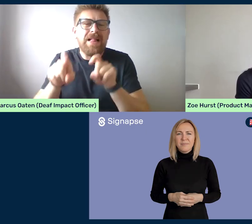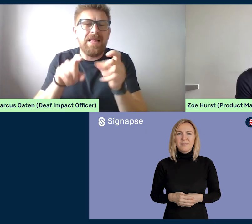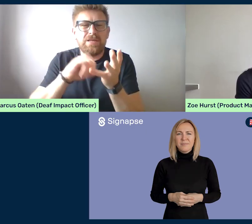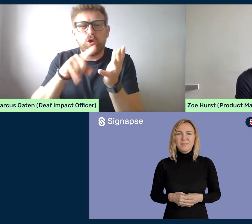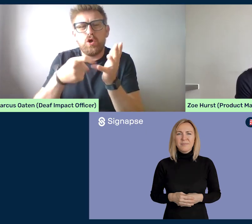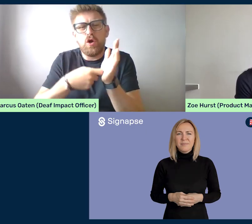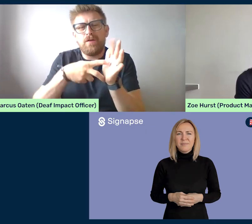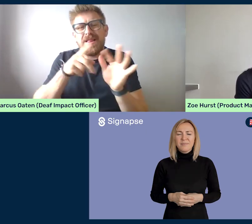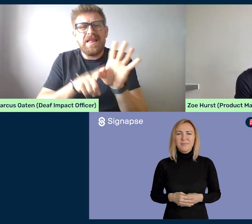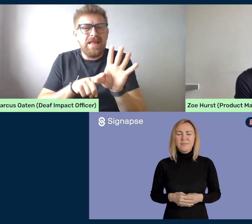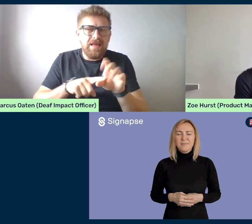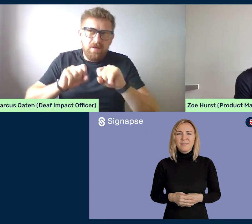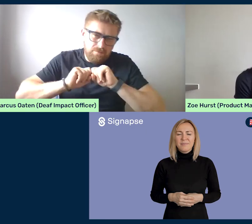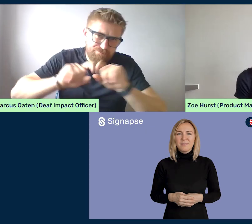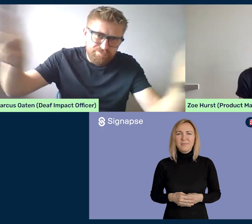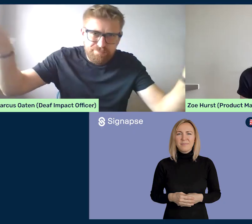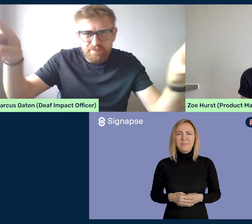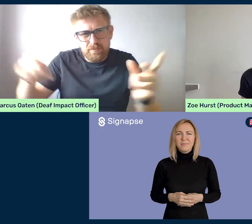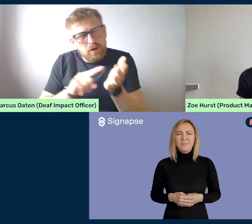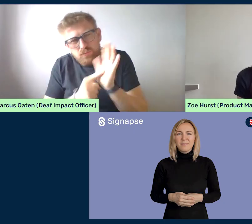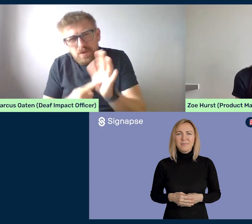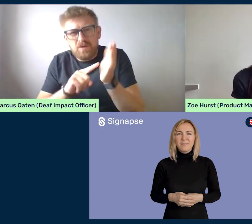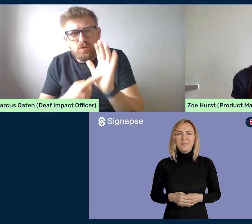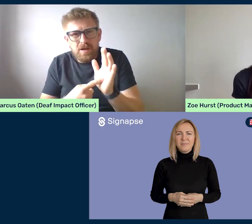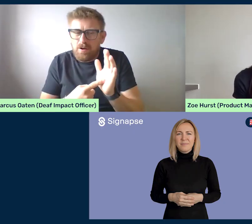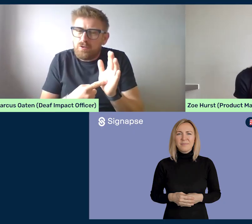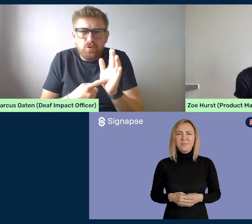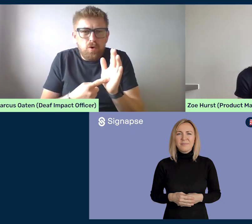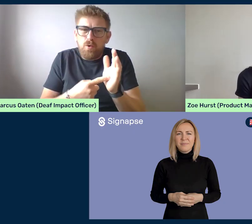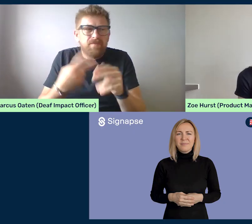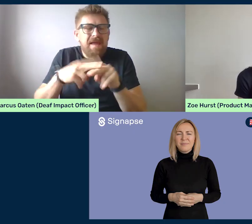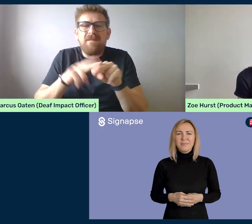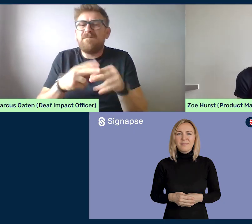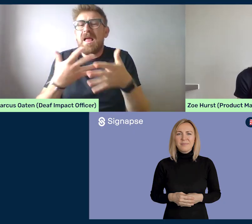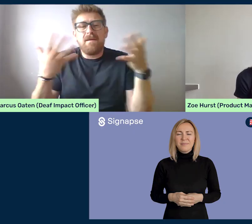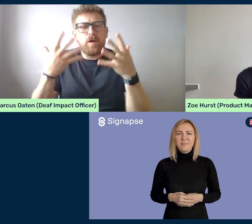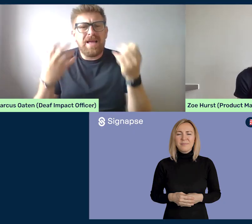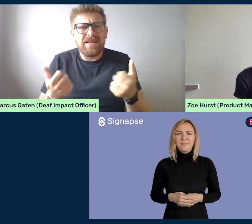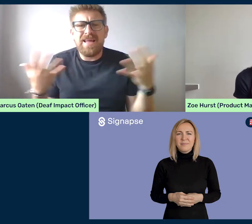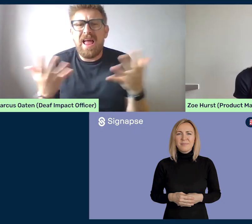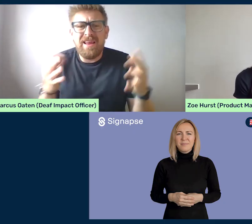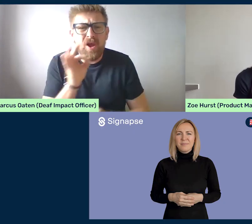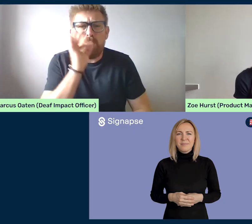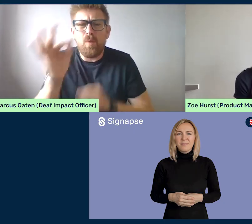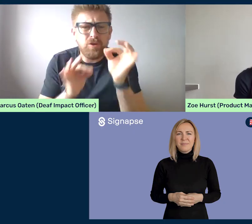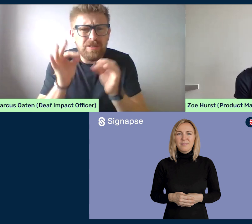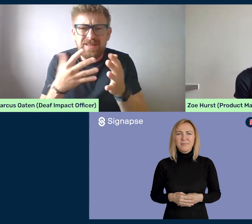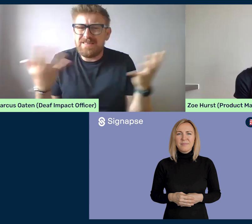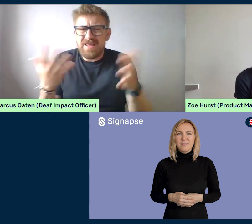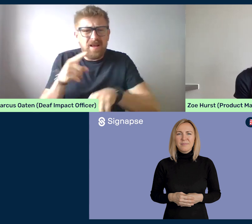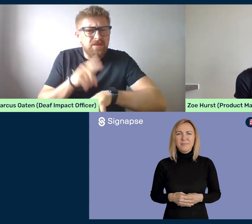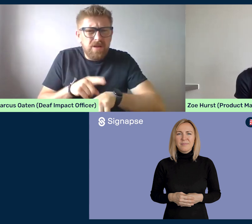We also have an online survey that goes out along with some of